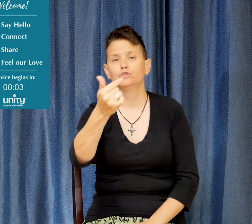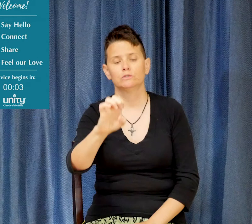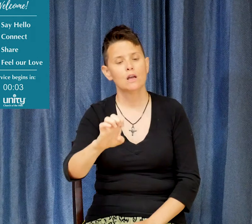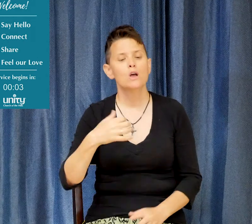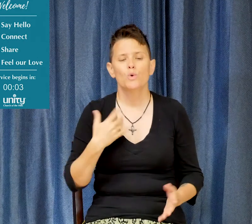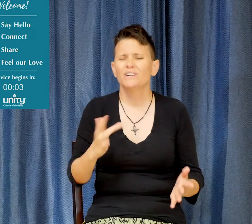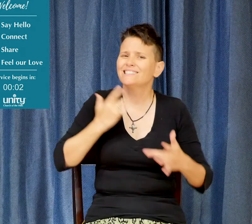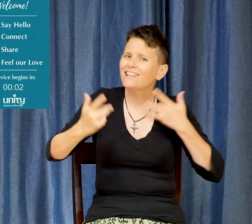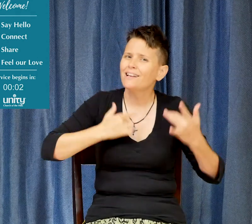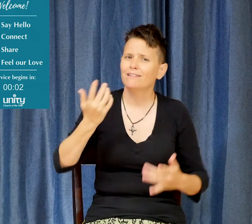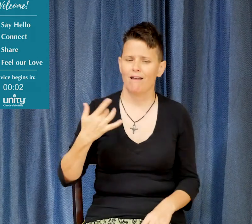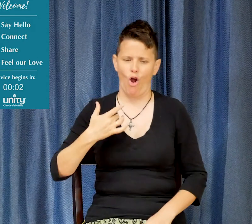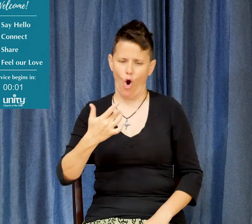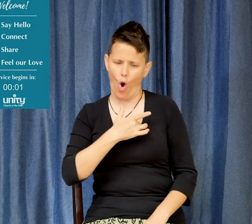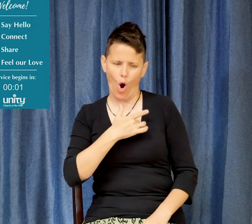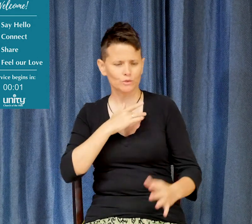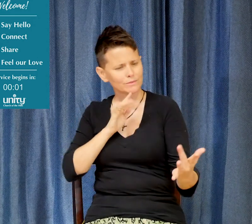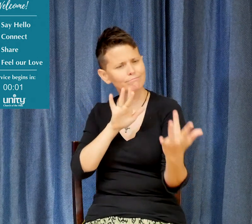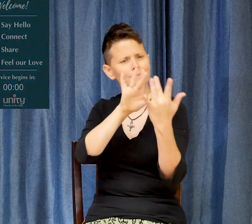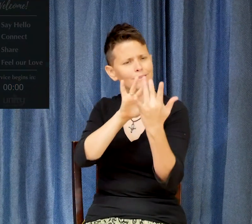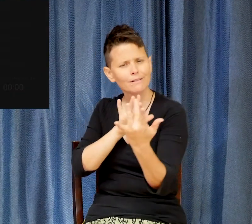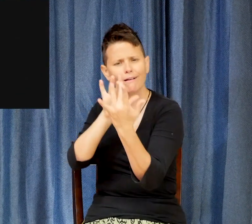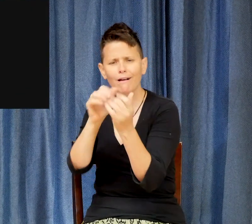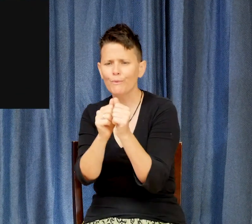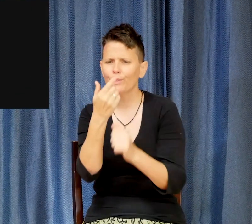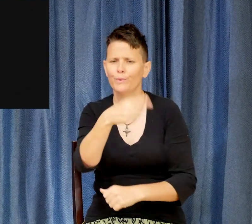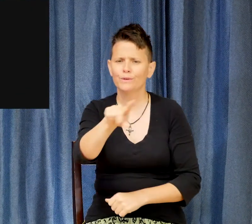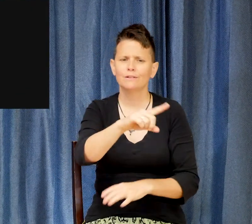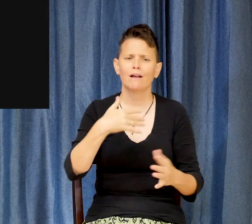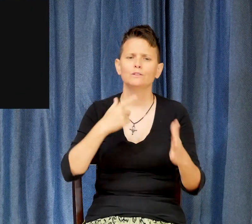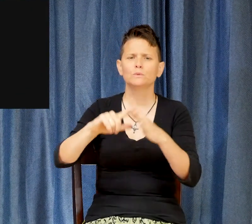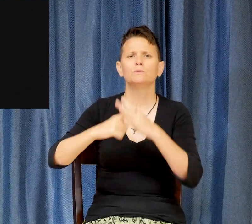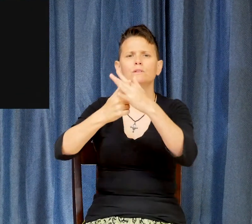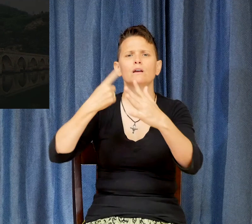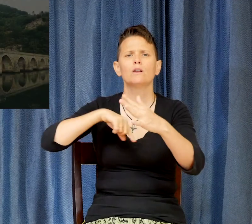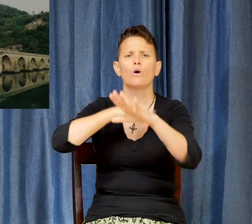invited to settle in as we begin our Sunday service.